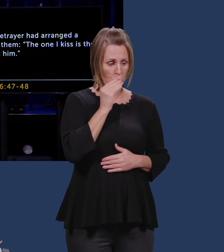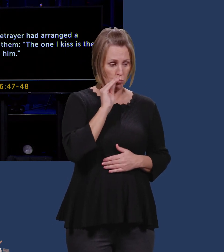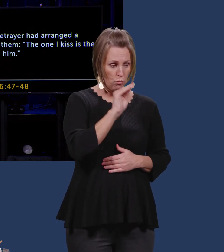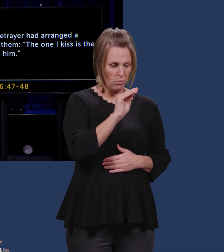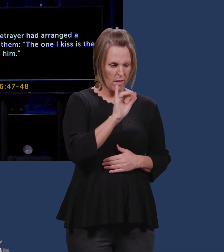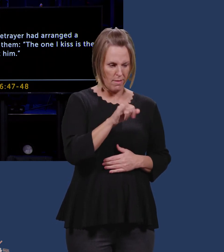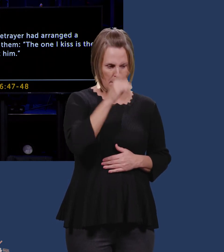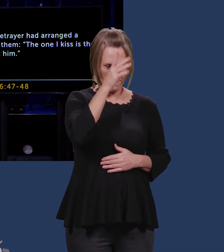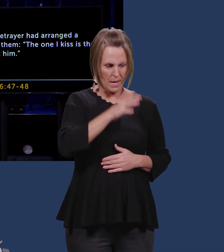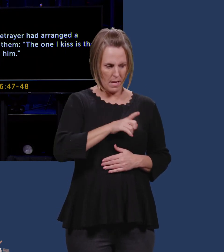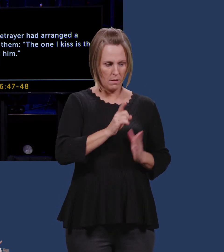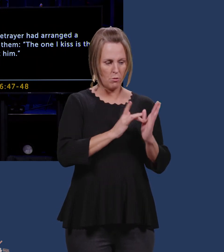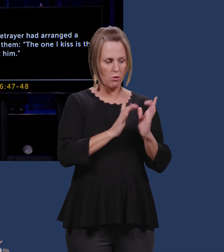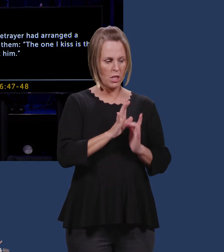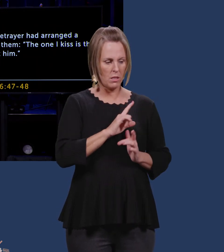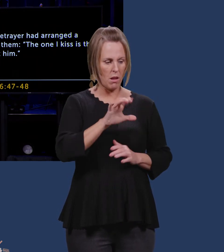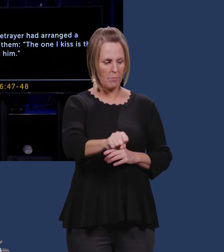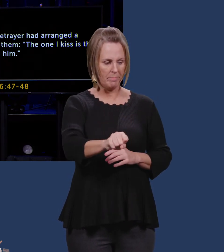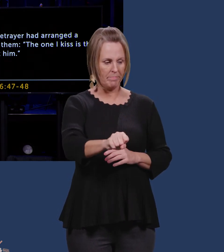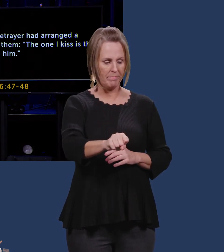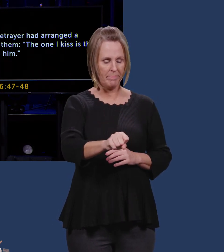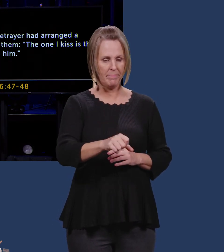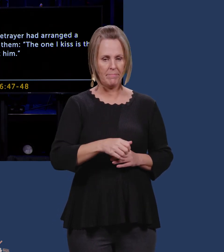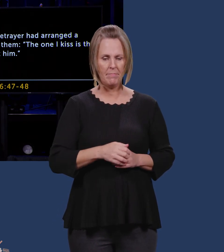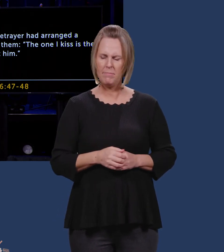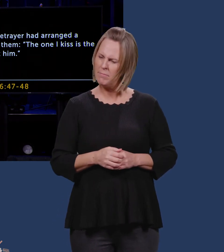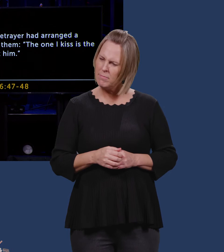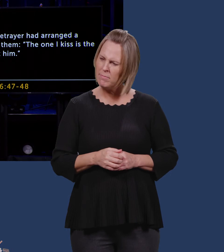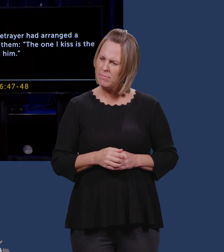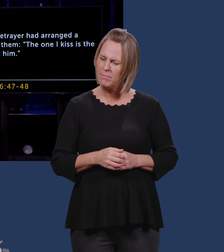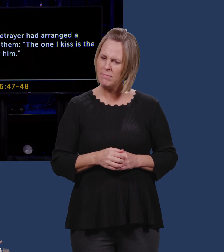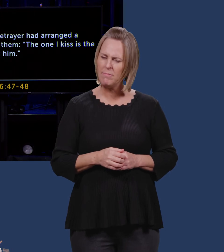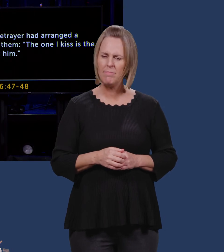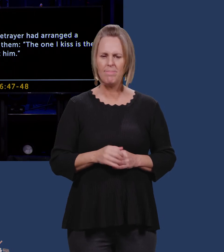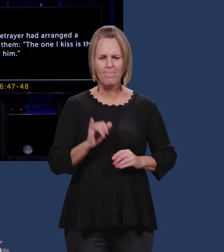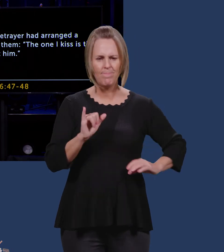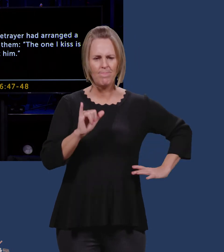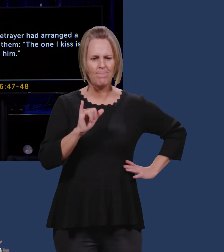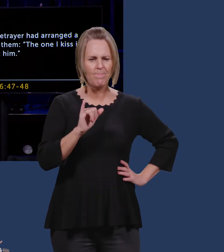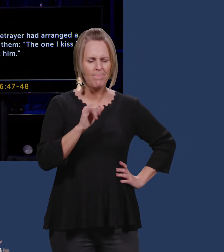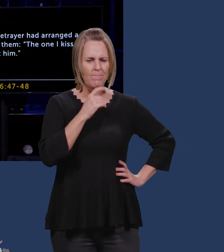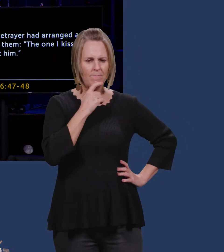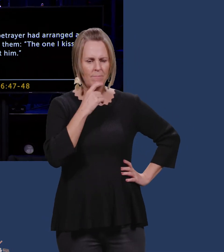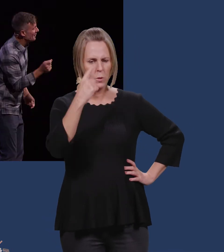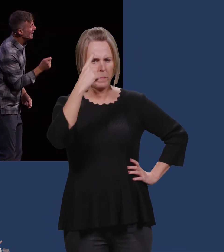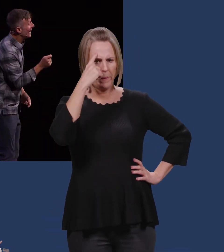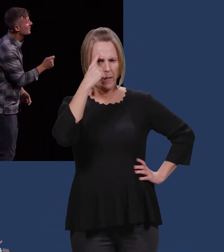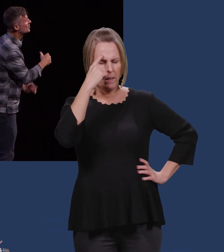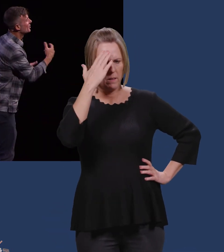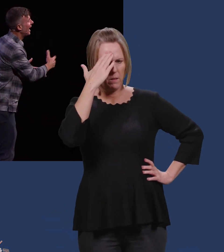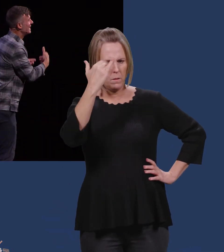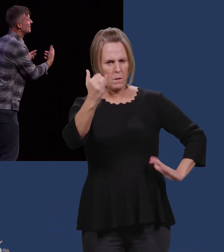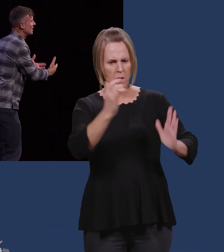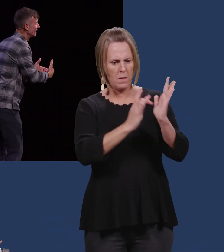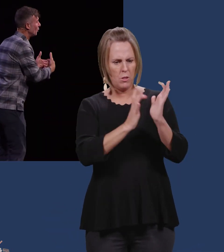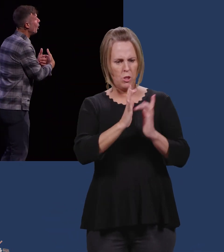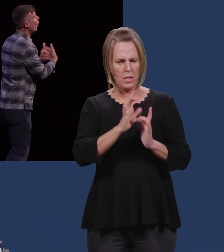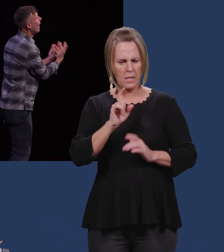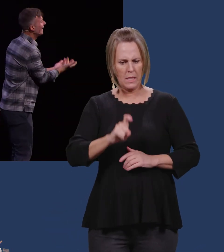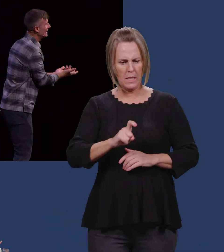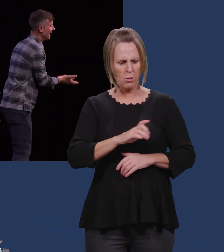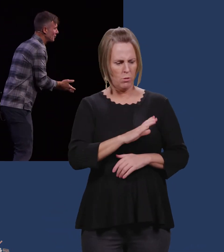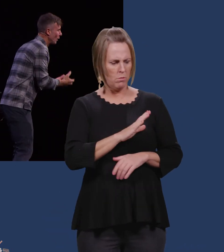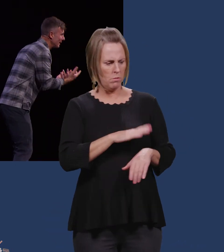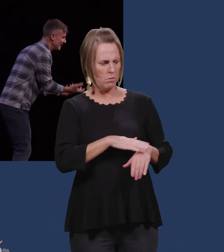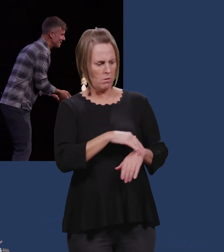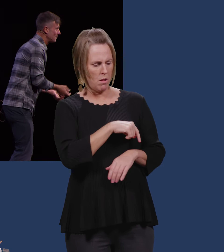man. Arrest him. Now, think about it for a second. Why did Judas have to have a sign, a signal?